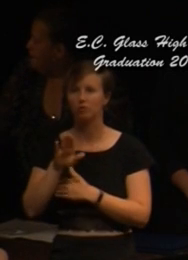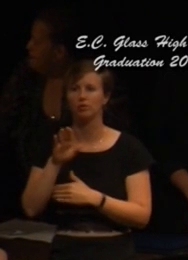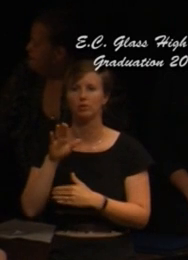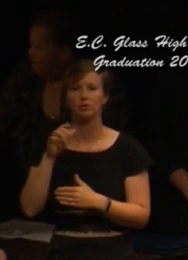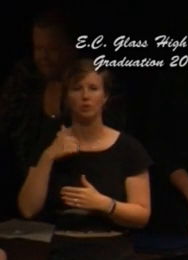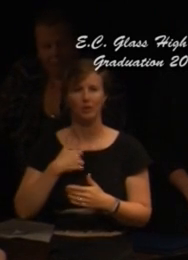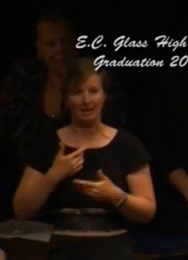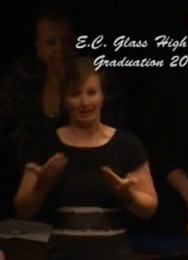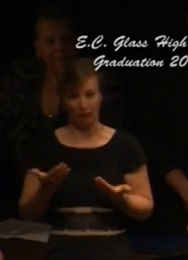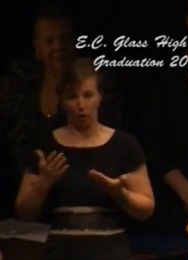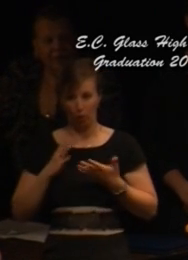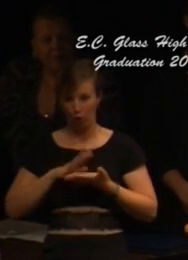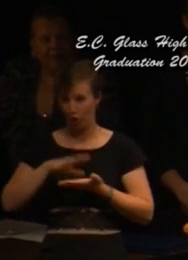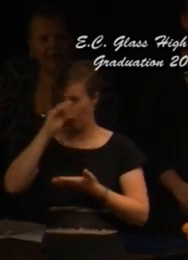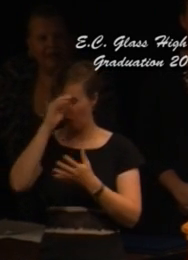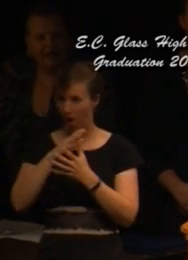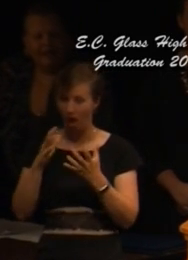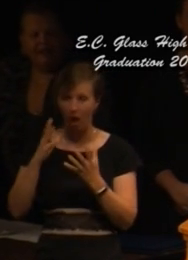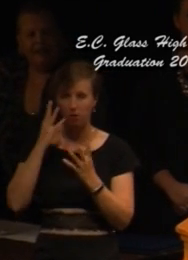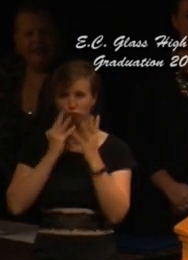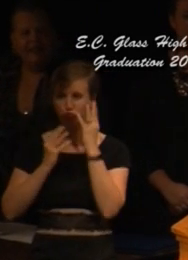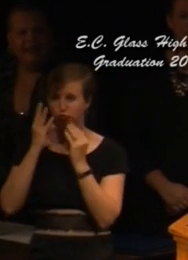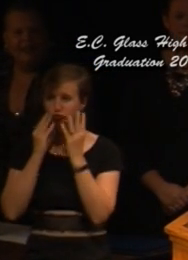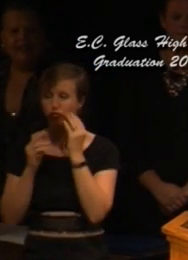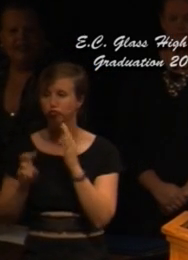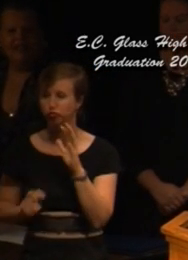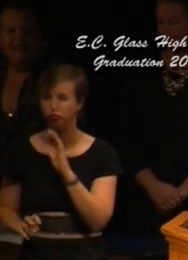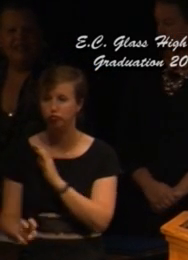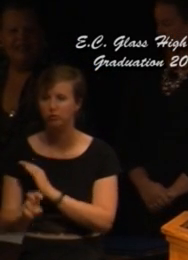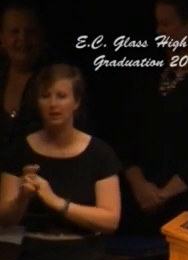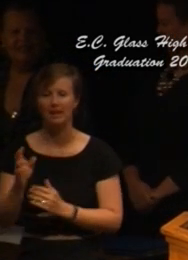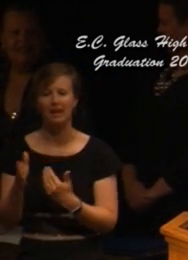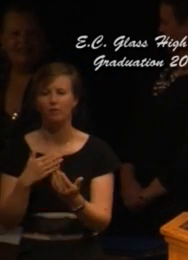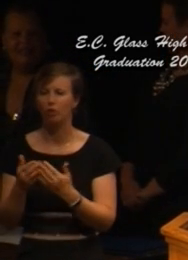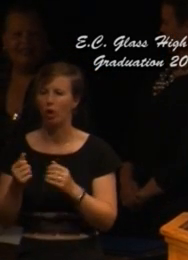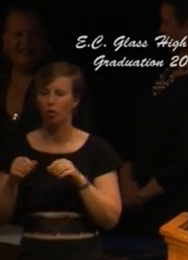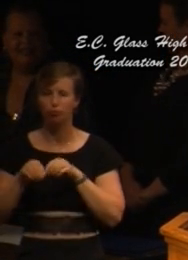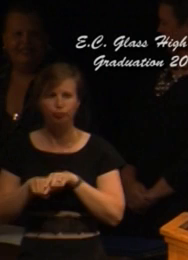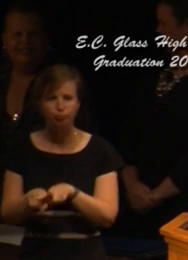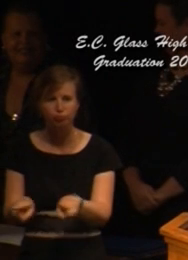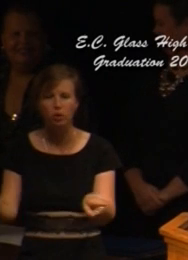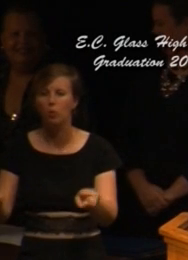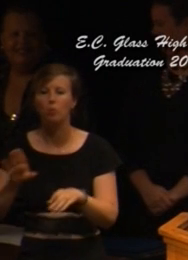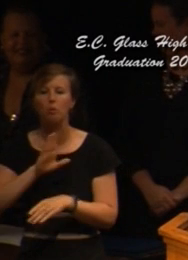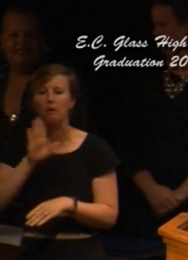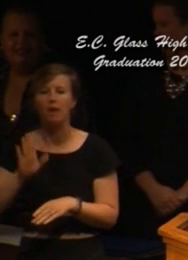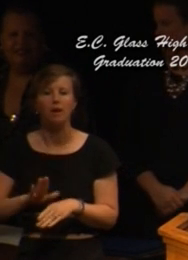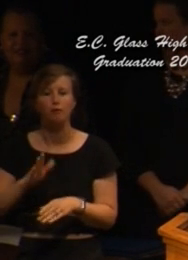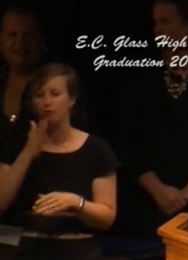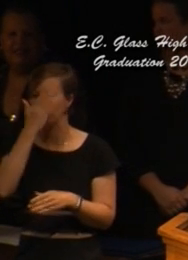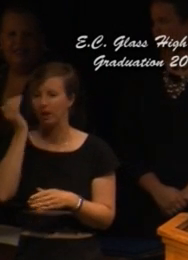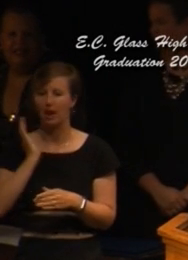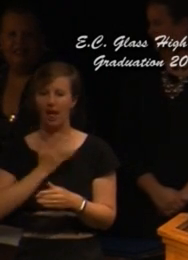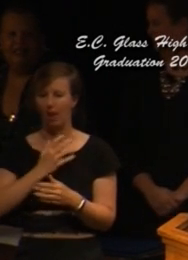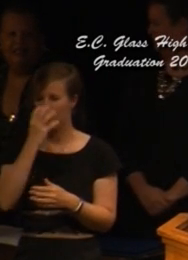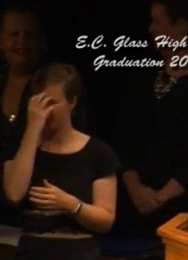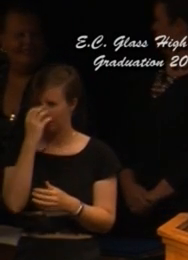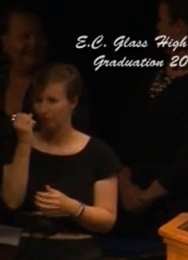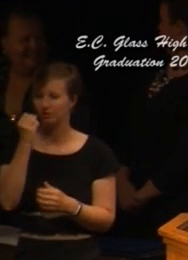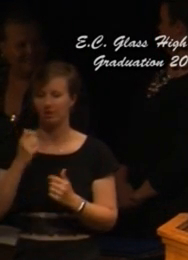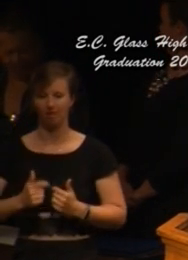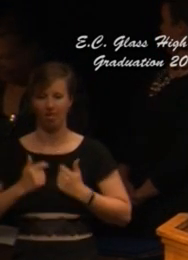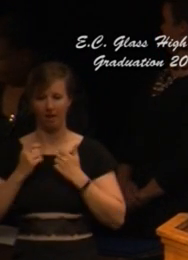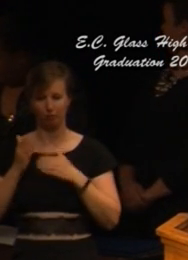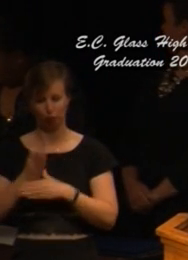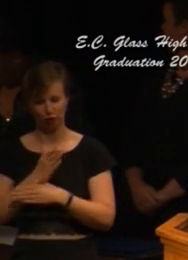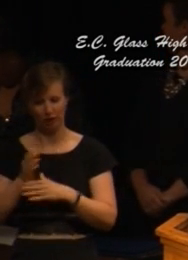wisdom we've gained throughout this wonderful journey. Even though we're all going our separate ways, we'll never forget the memories we've made and the laughs we shared.